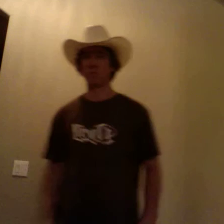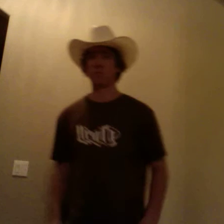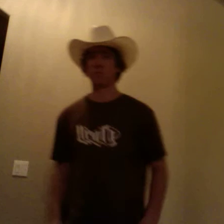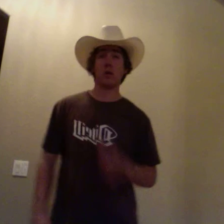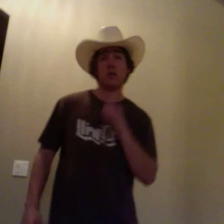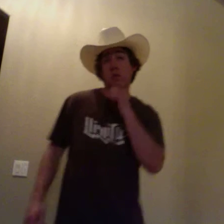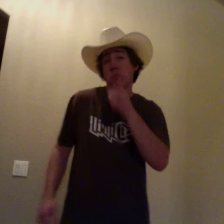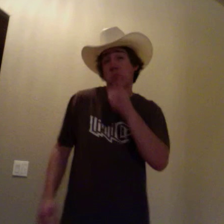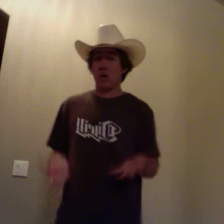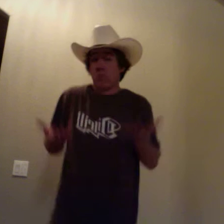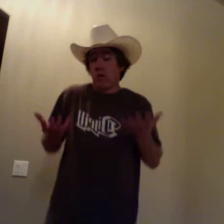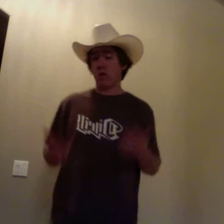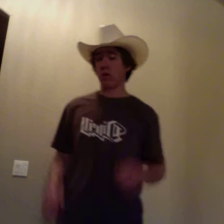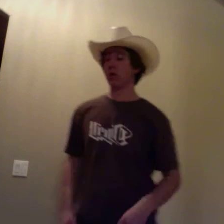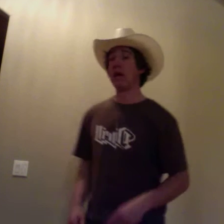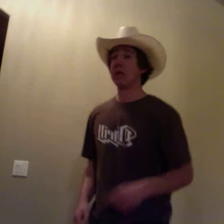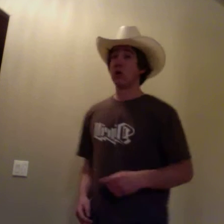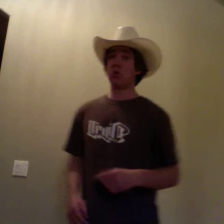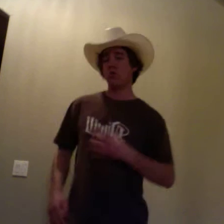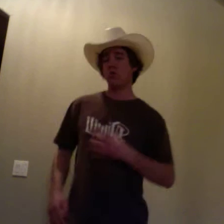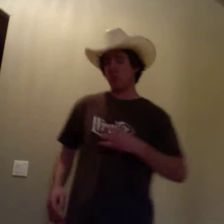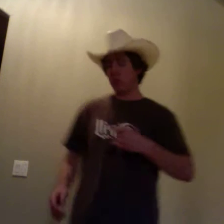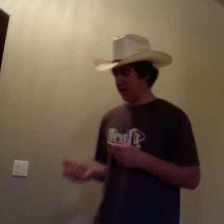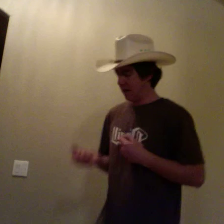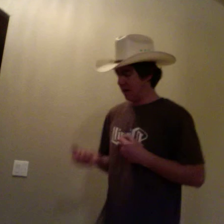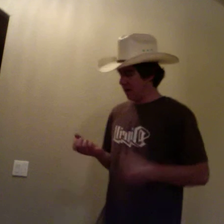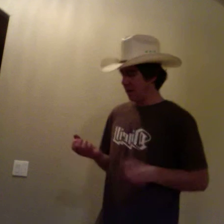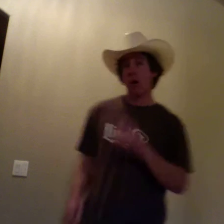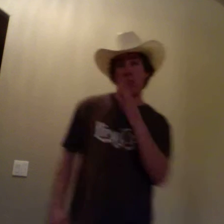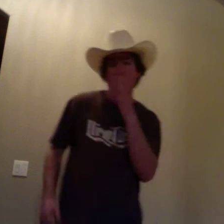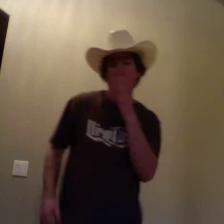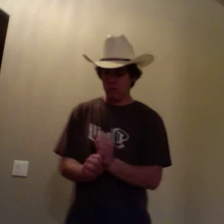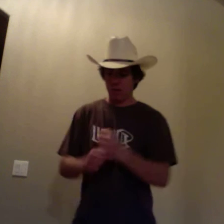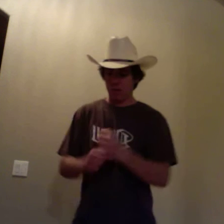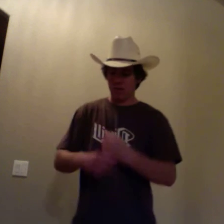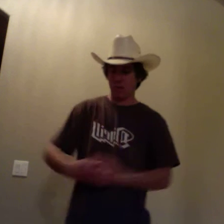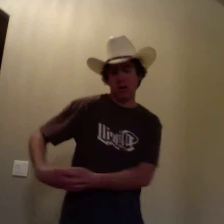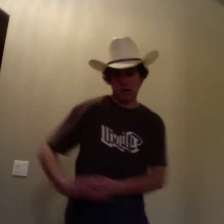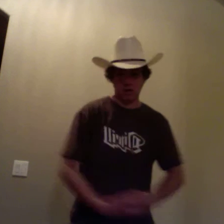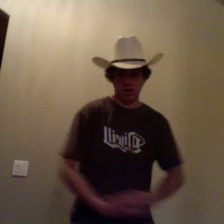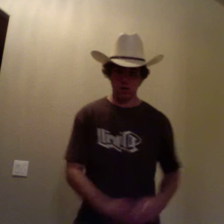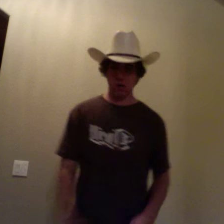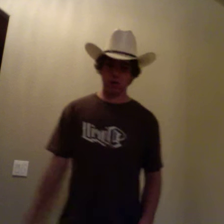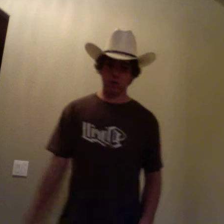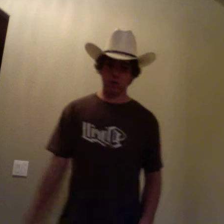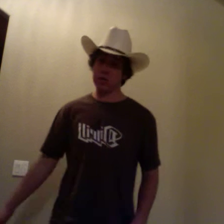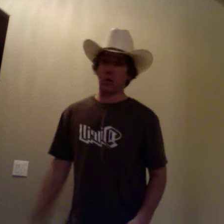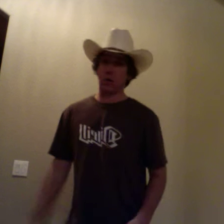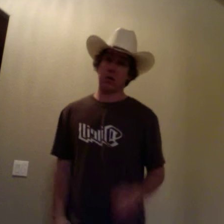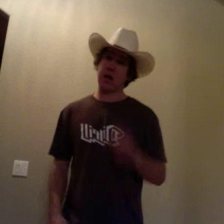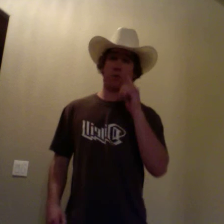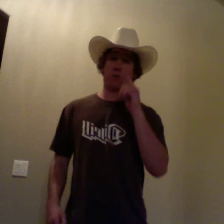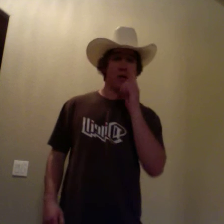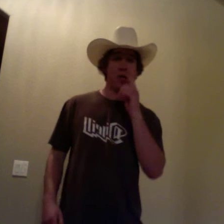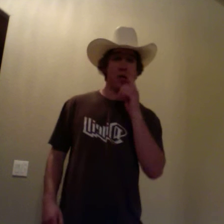outside. Just maybe like a ukulele. Mama made a baby. Really don't mind the